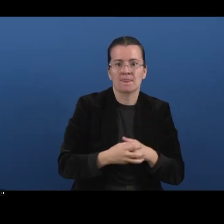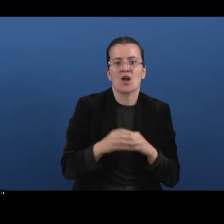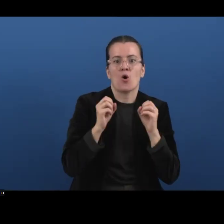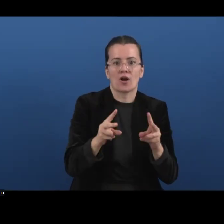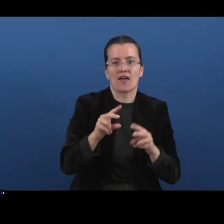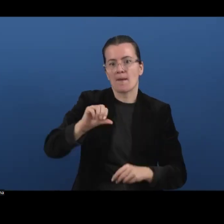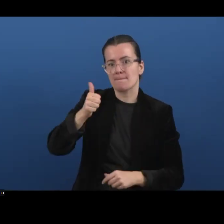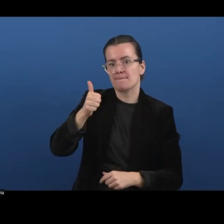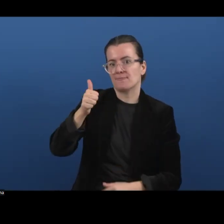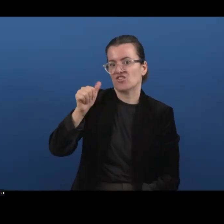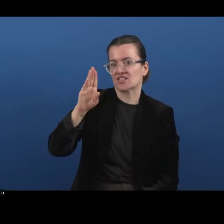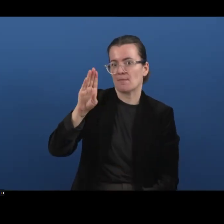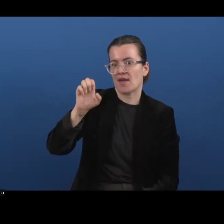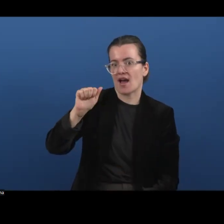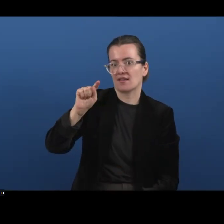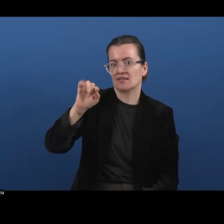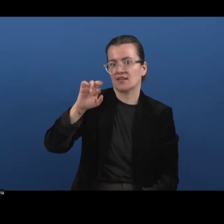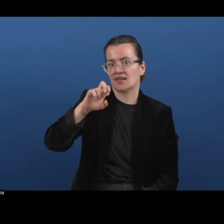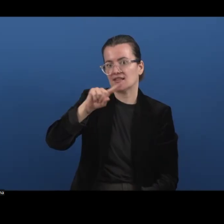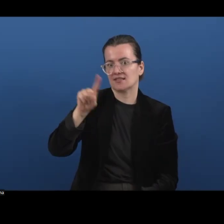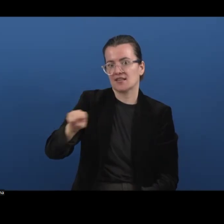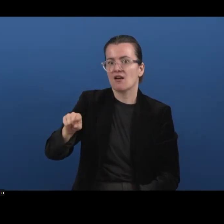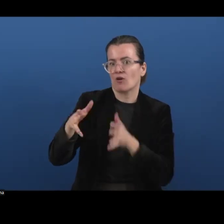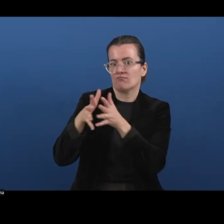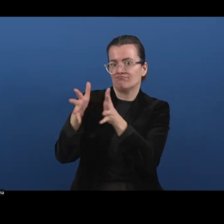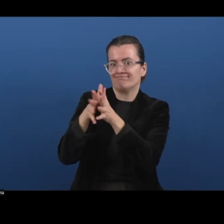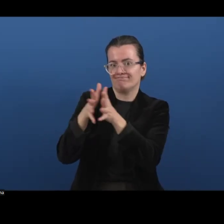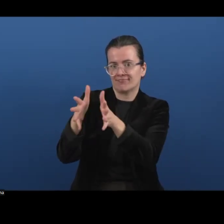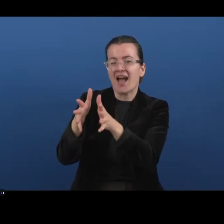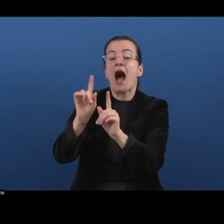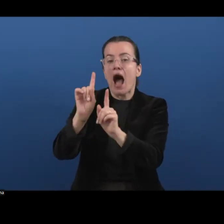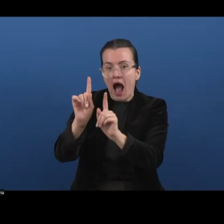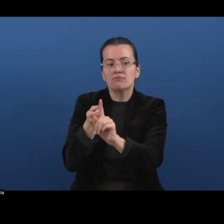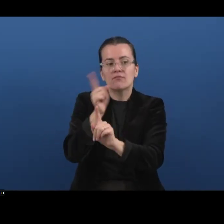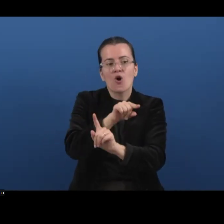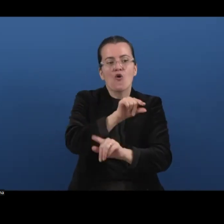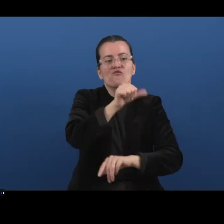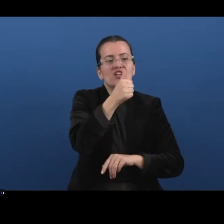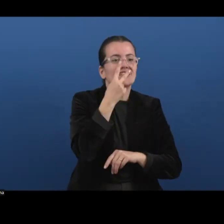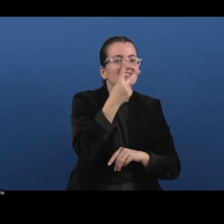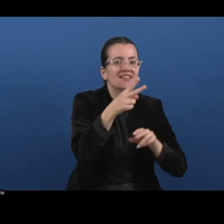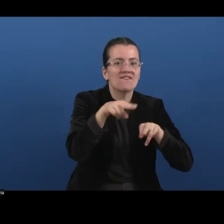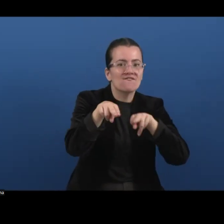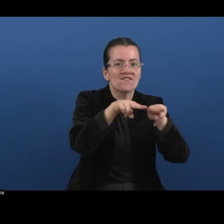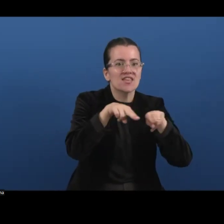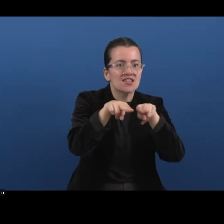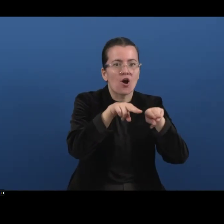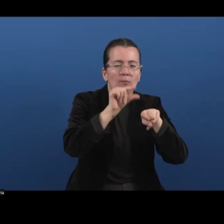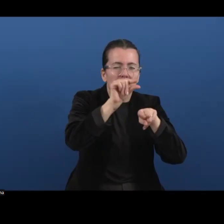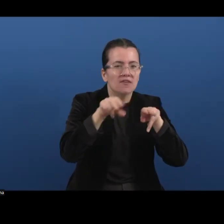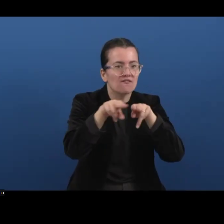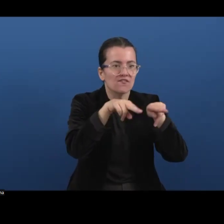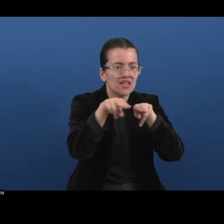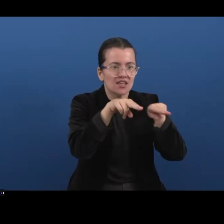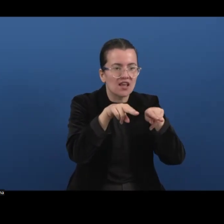clip. Don't worry, it's not boring, I hope, to give you already a bit of an appetizer to the